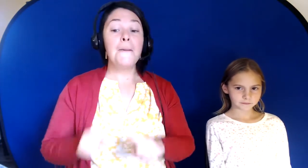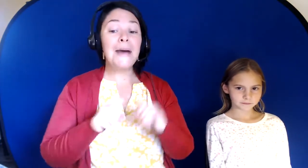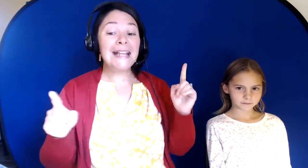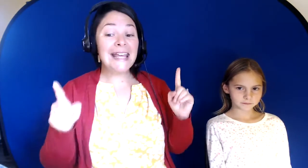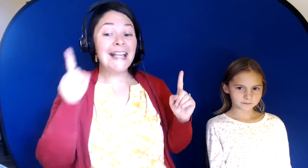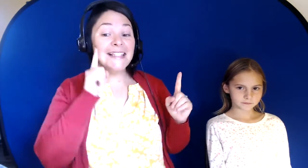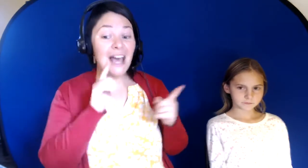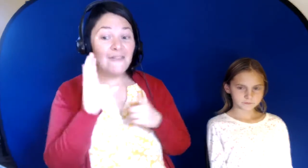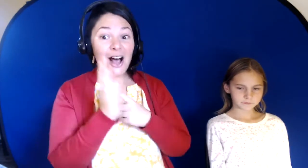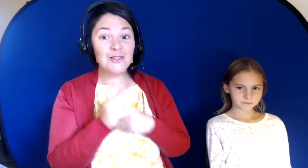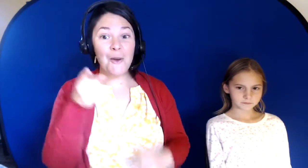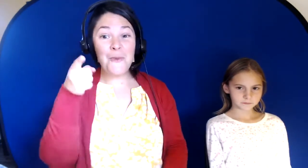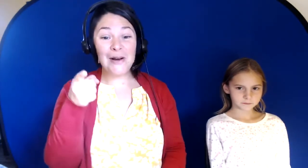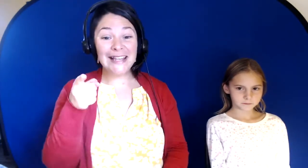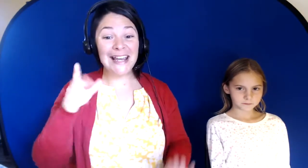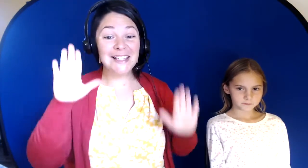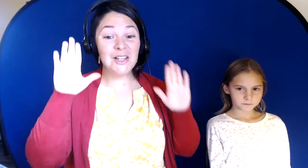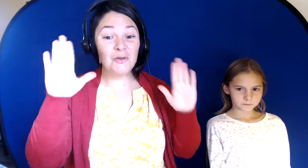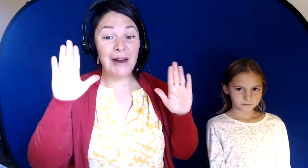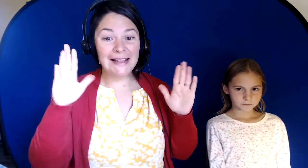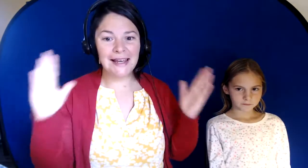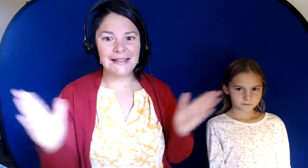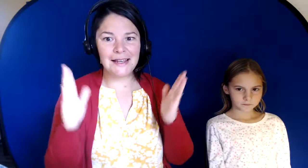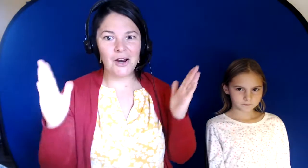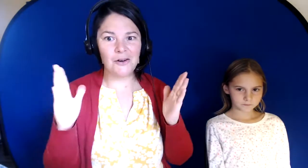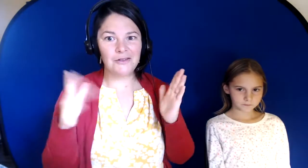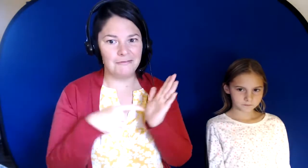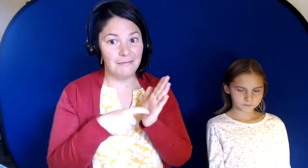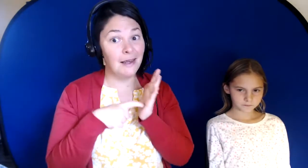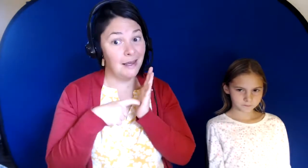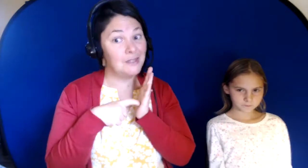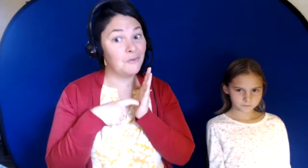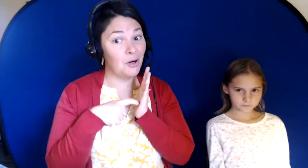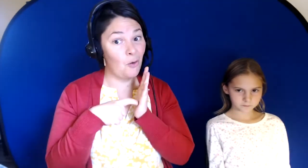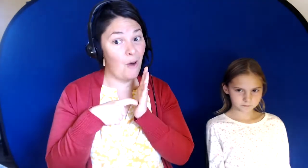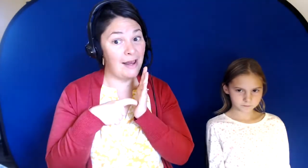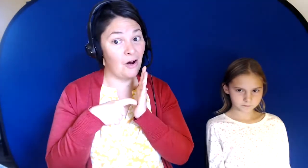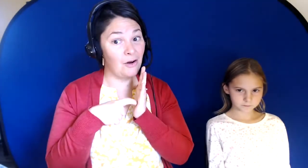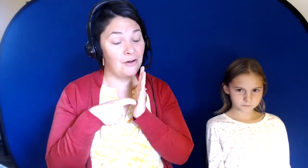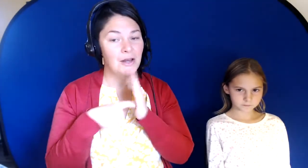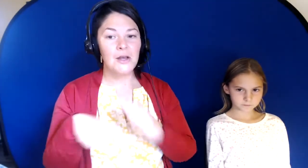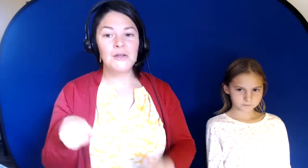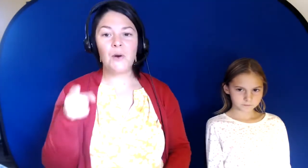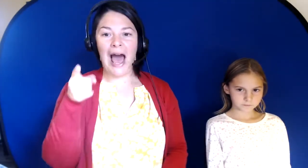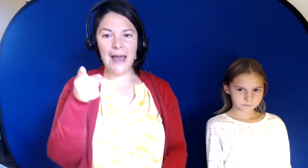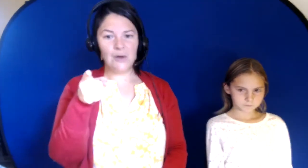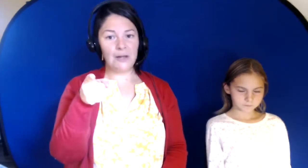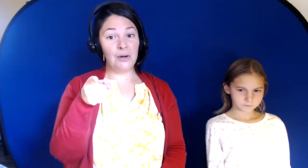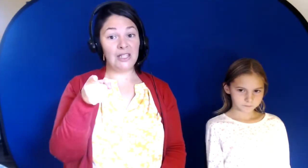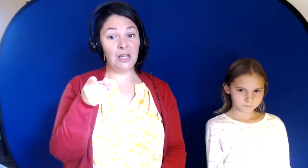in deaf culture, pointing is great. It's encouraged. It's required. So I'm going to point to you and